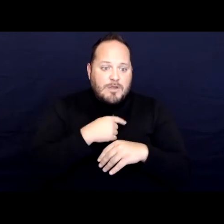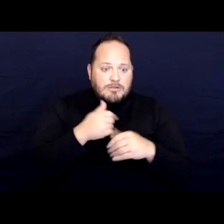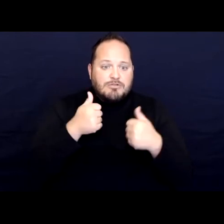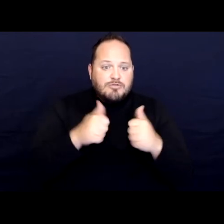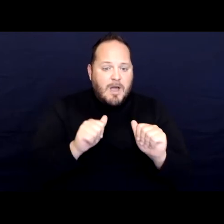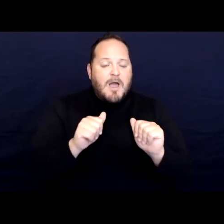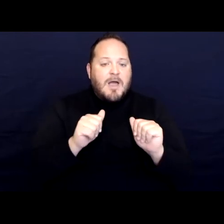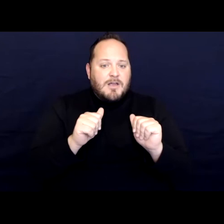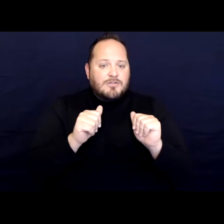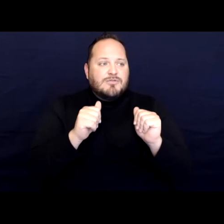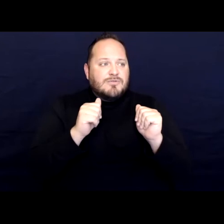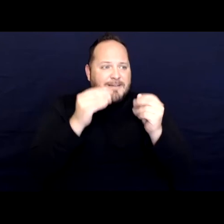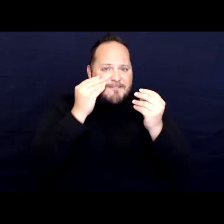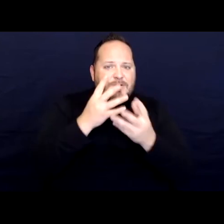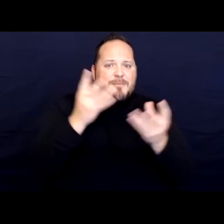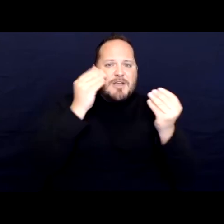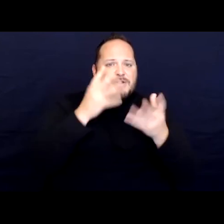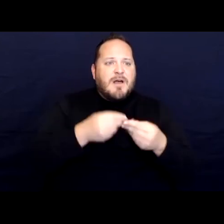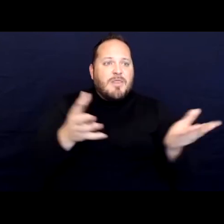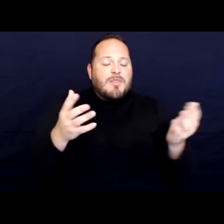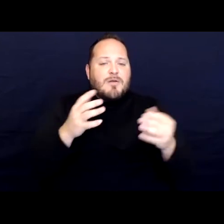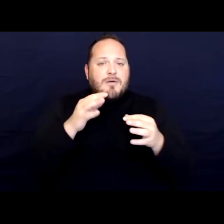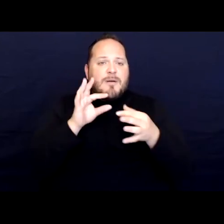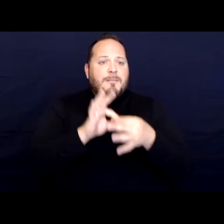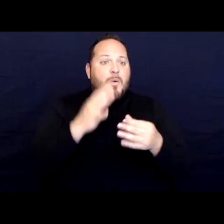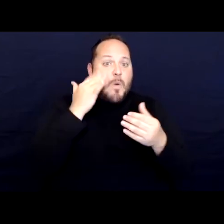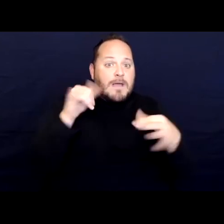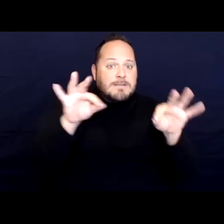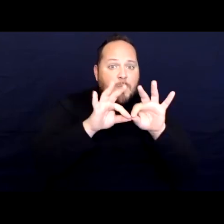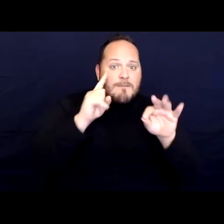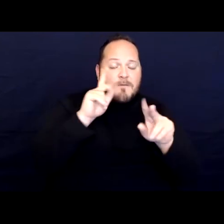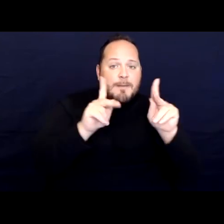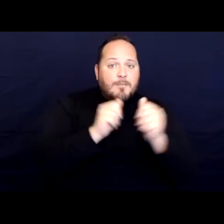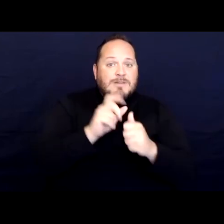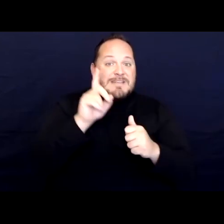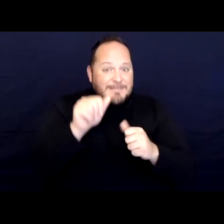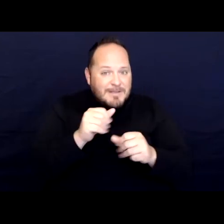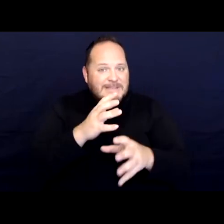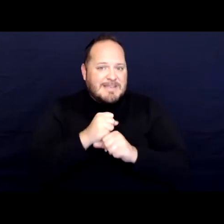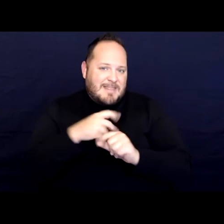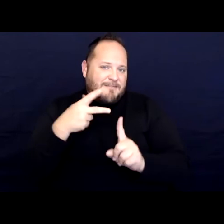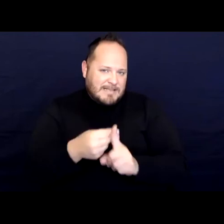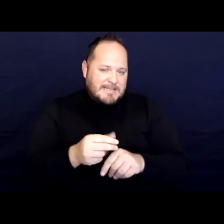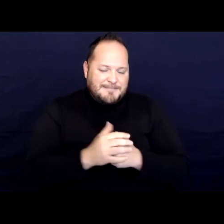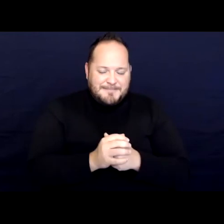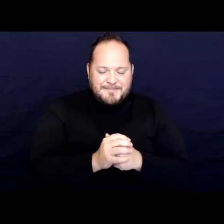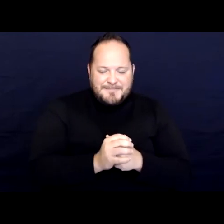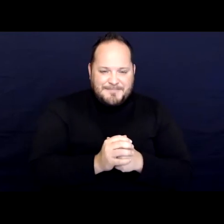get stuff out there about why it's important for people with disabilities to get vaccinated.